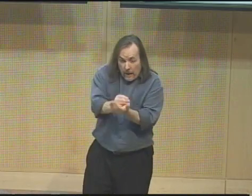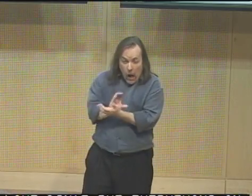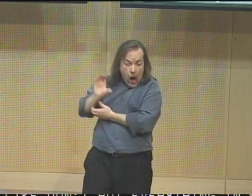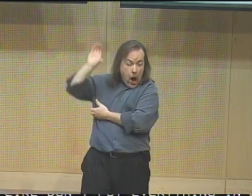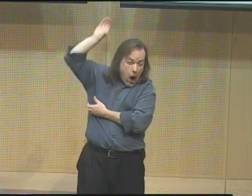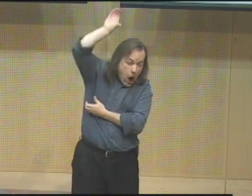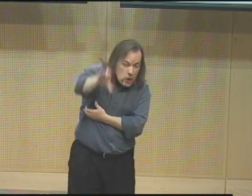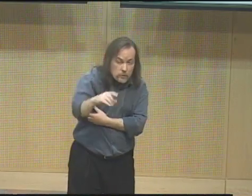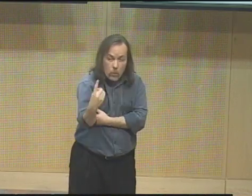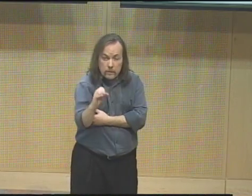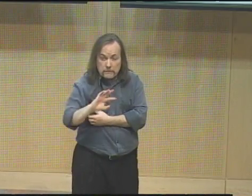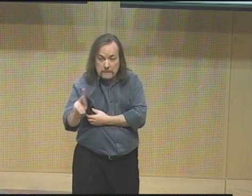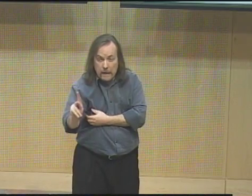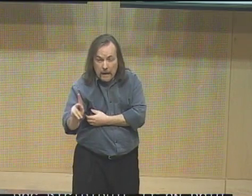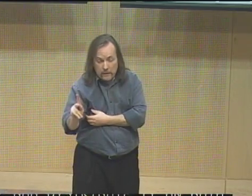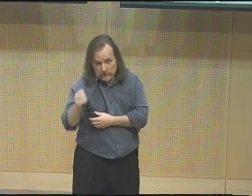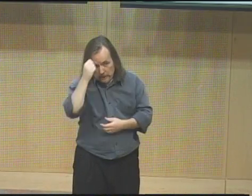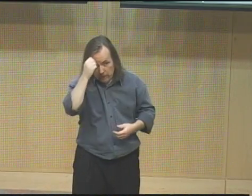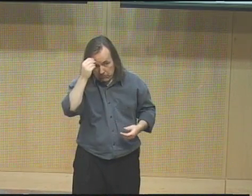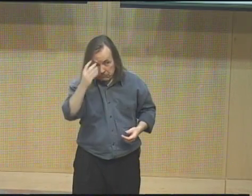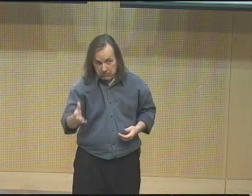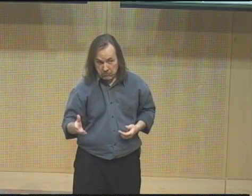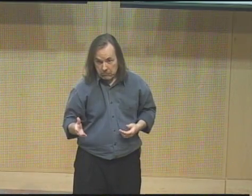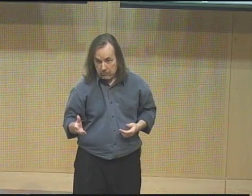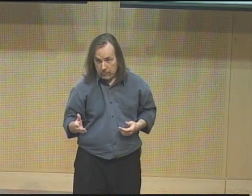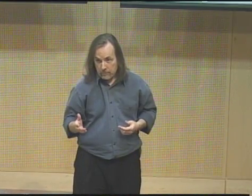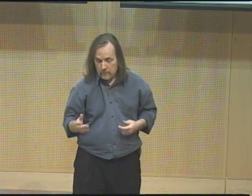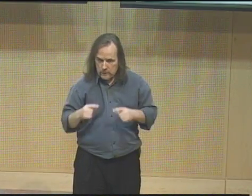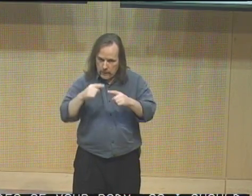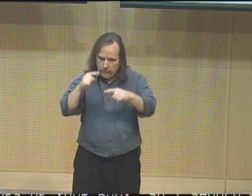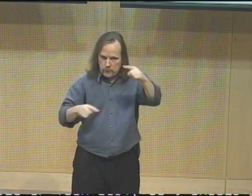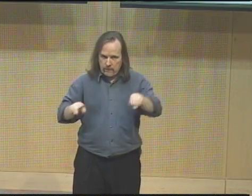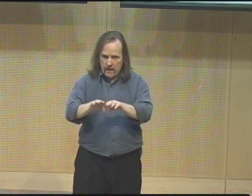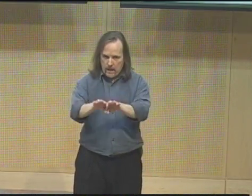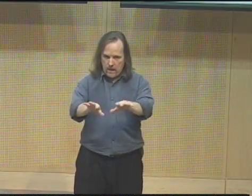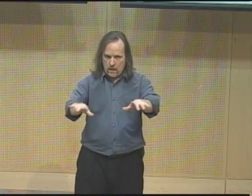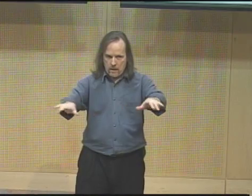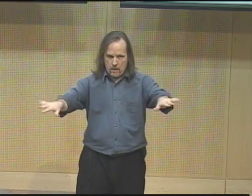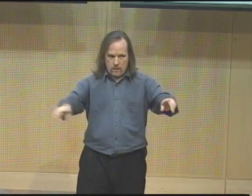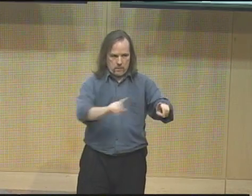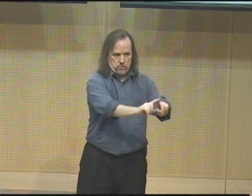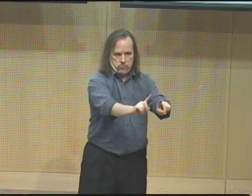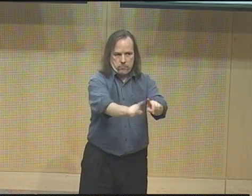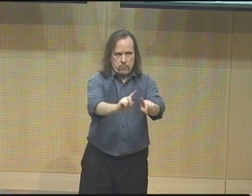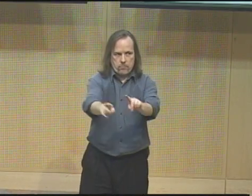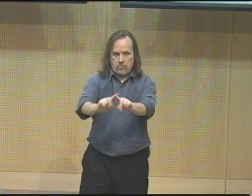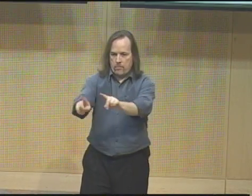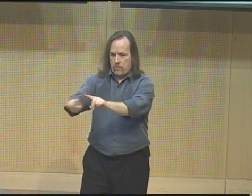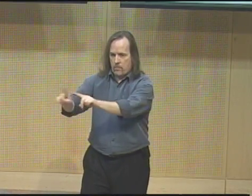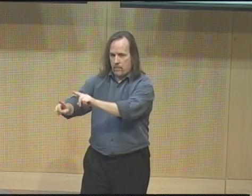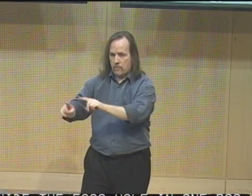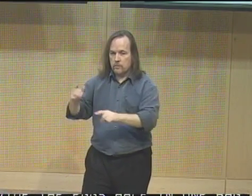point, if you put all of your money in one stock, that is not the smart approach. You should